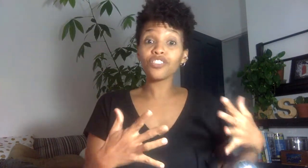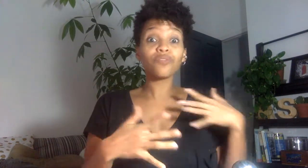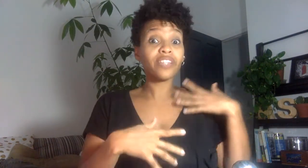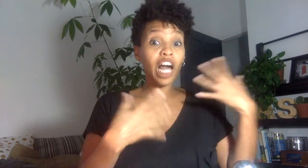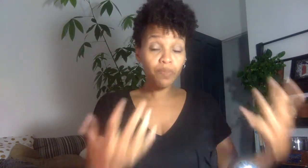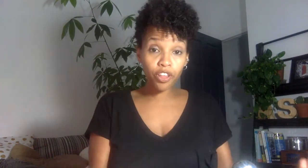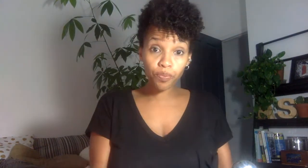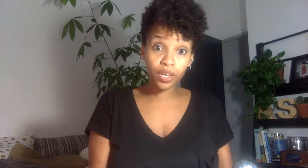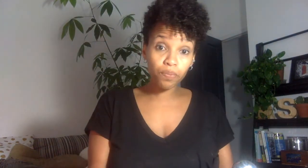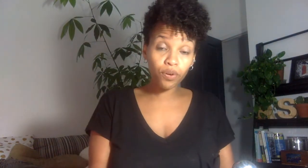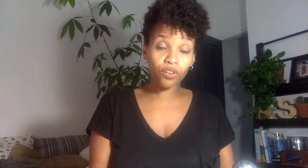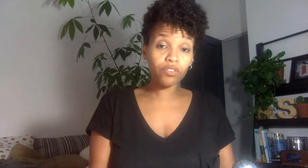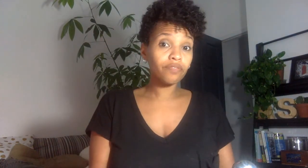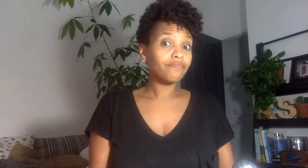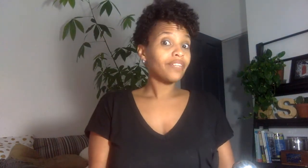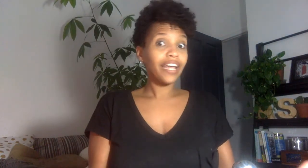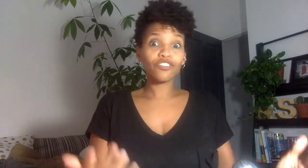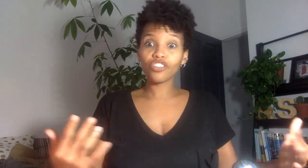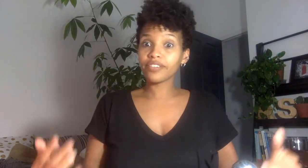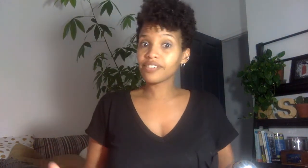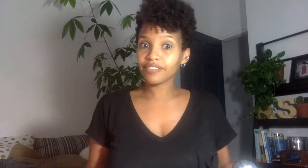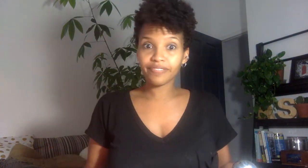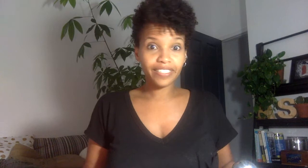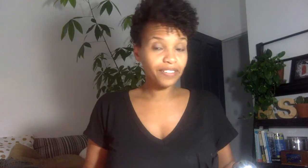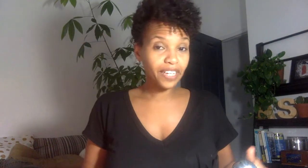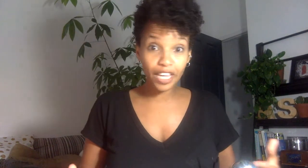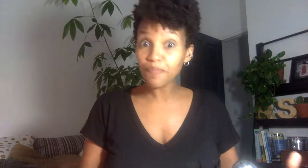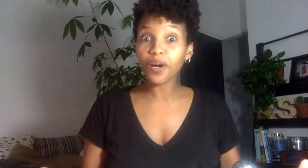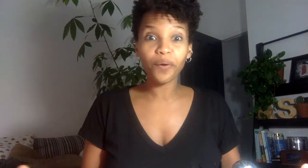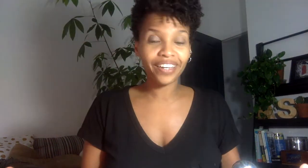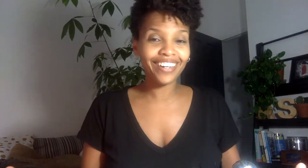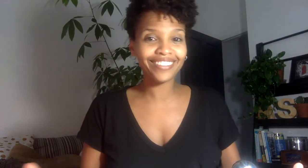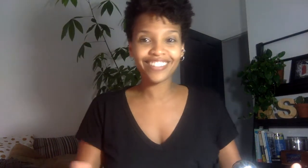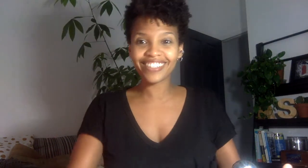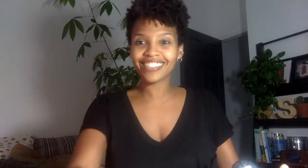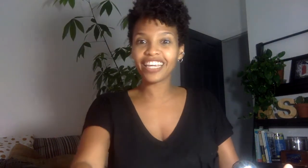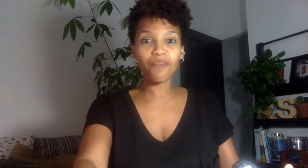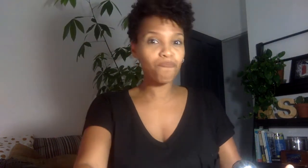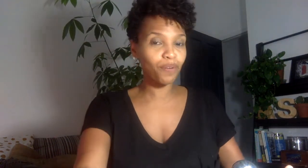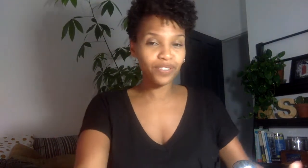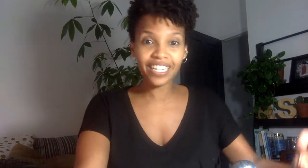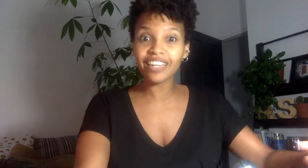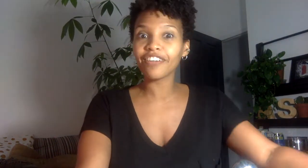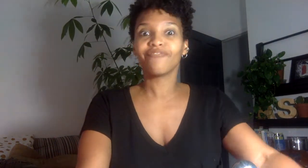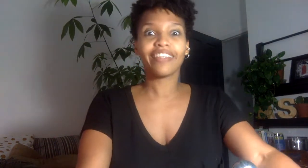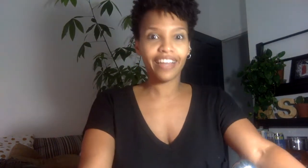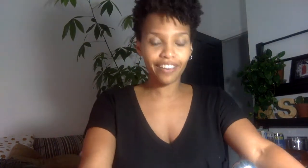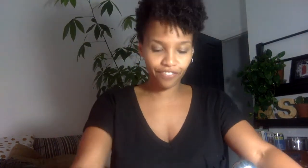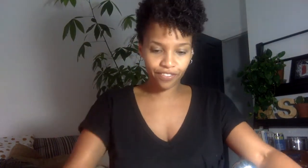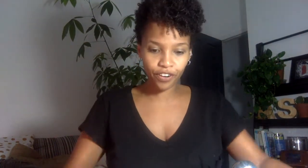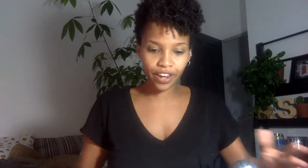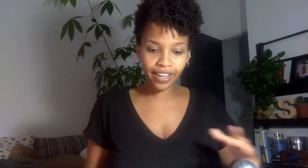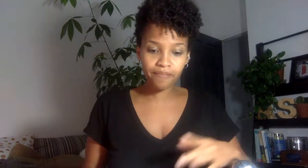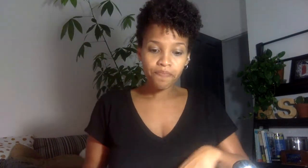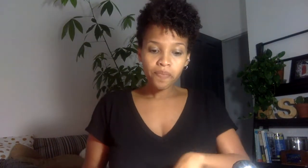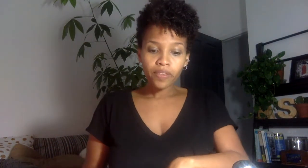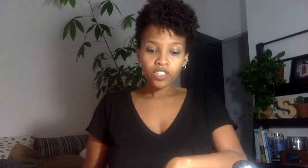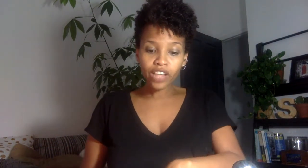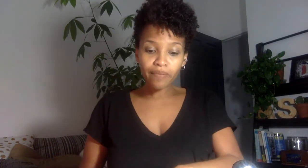is help other people and just keep going, just keep proceeding with my life. All right. So that might